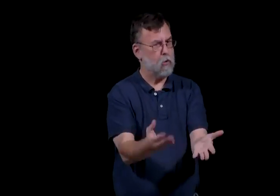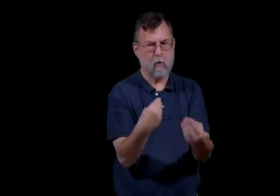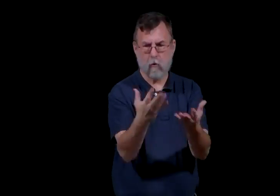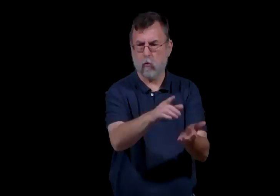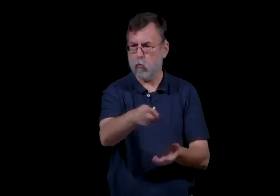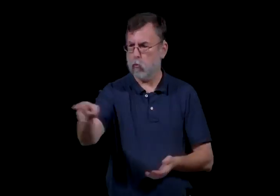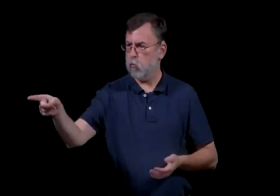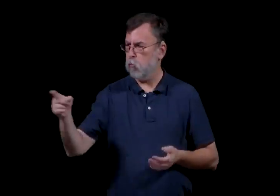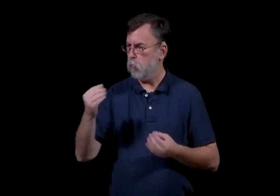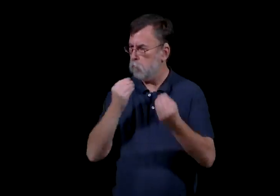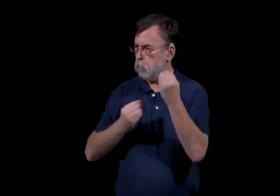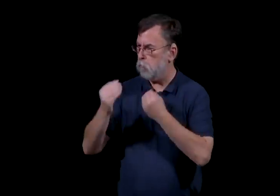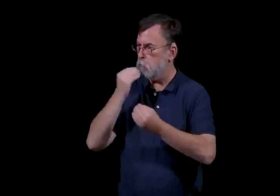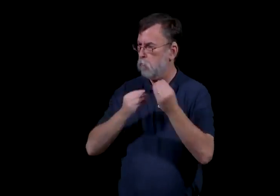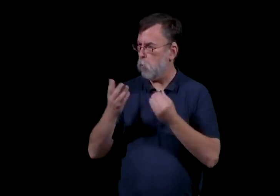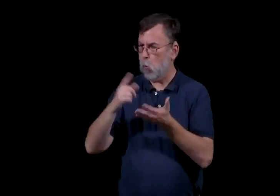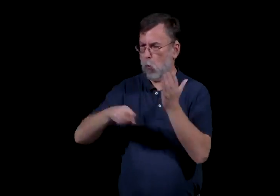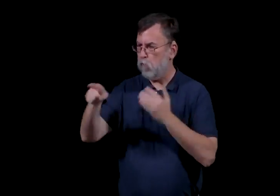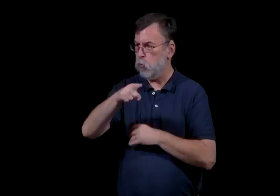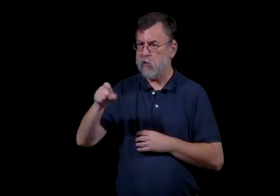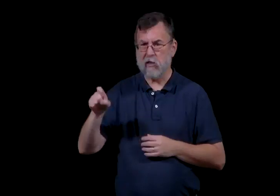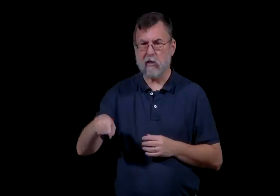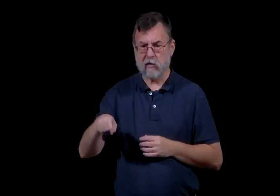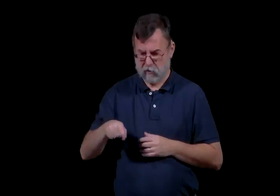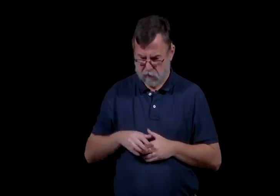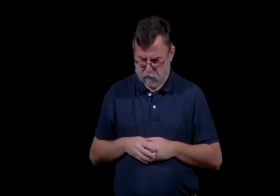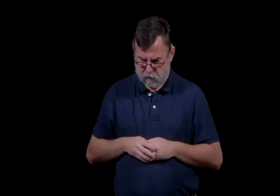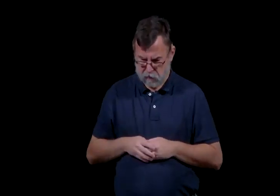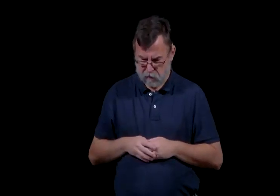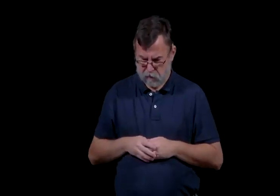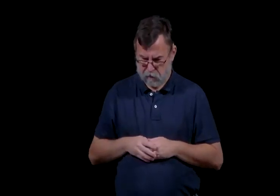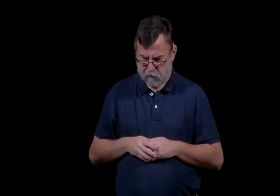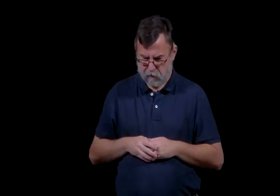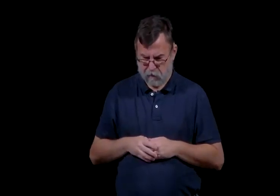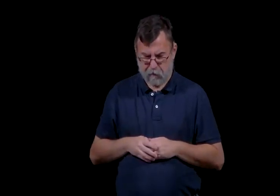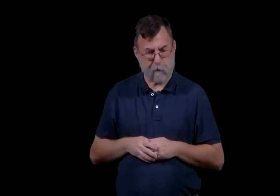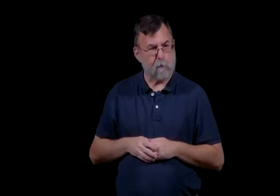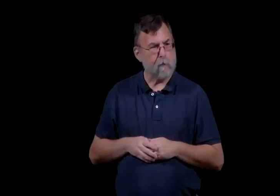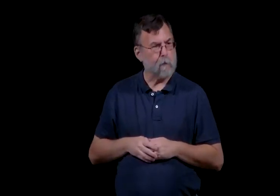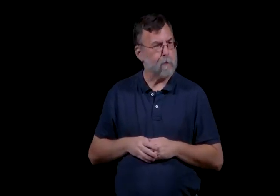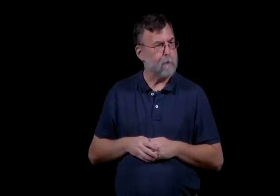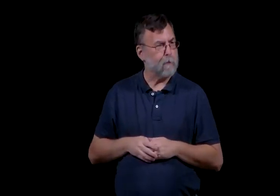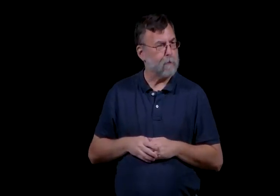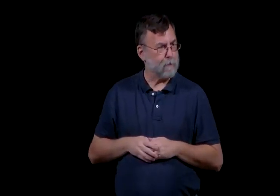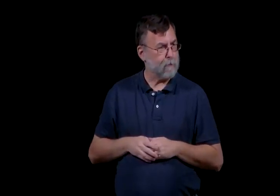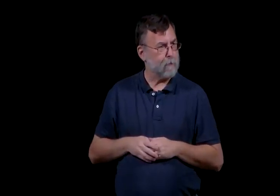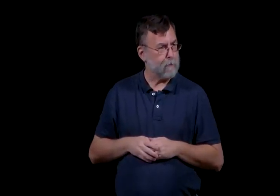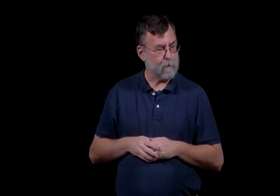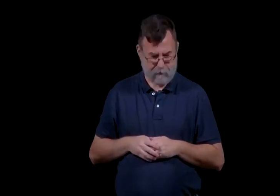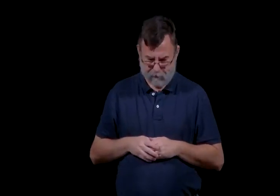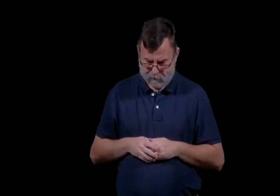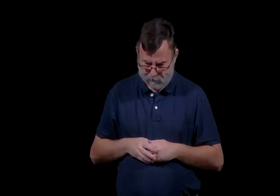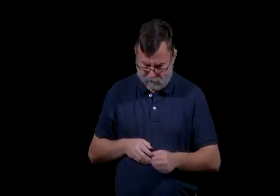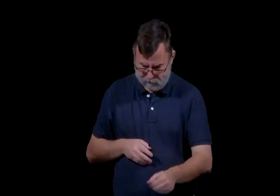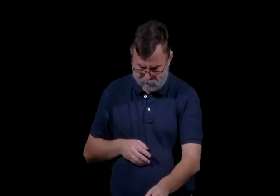God provides it. Even though we have people all around us, God provides whatever we need.